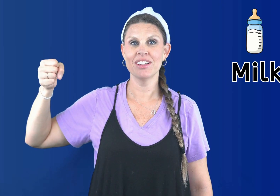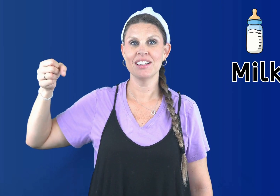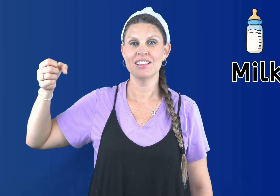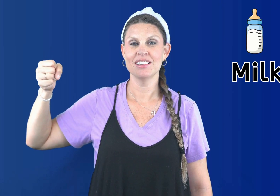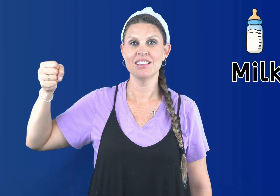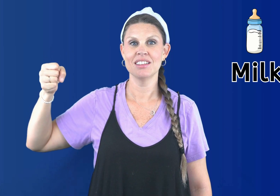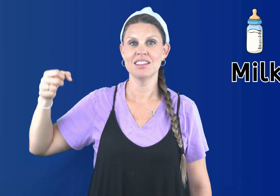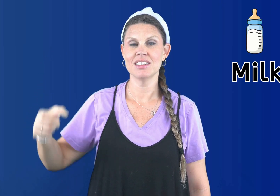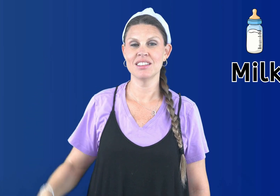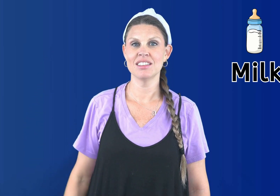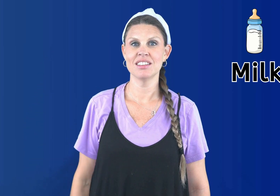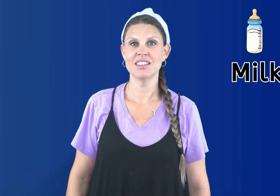Milk.